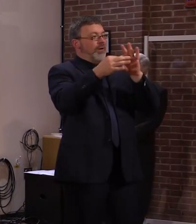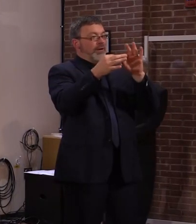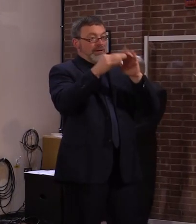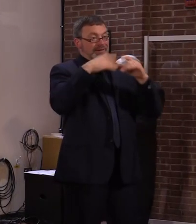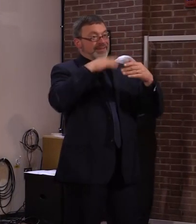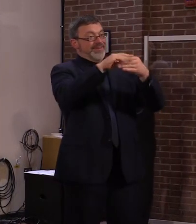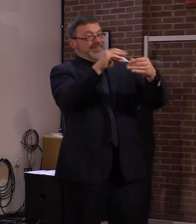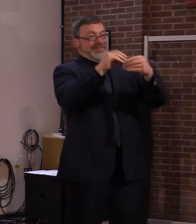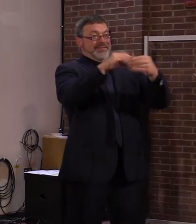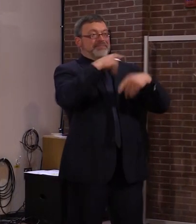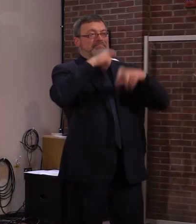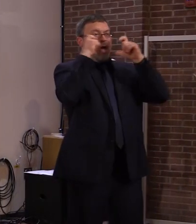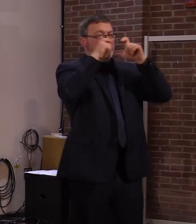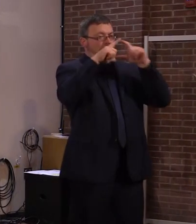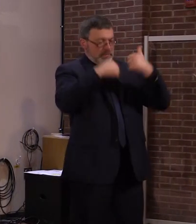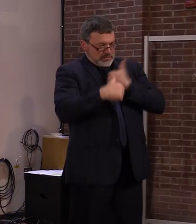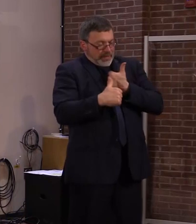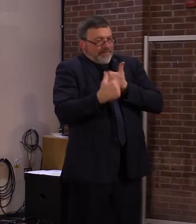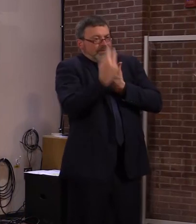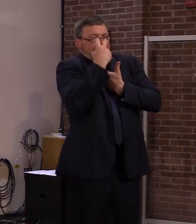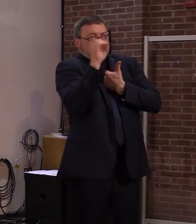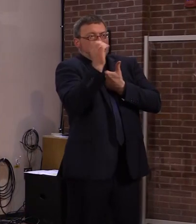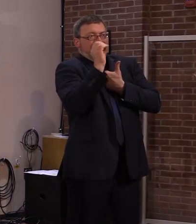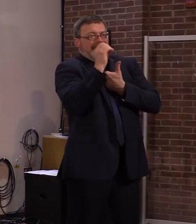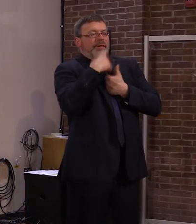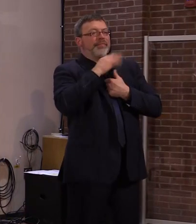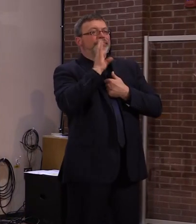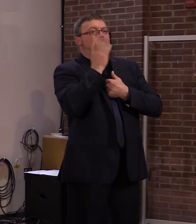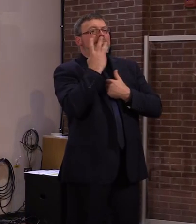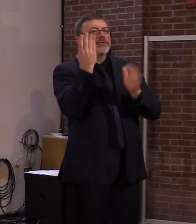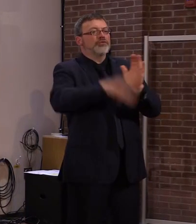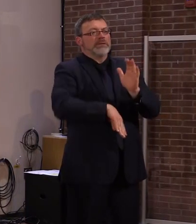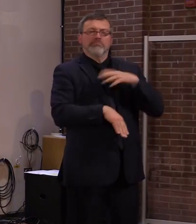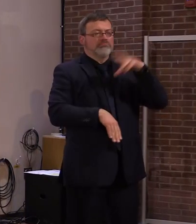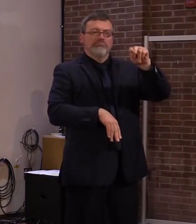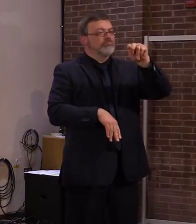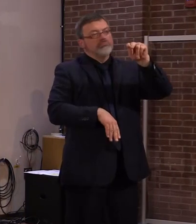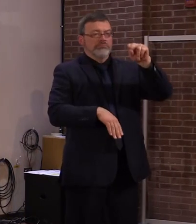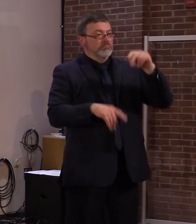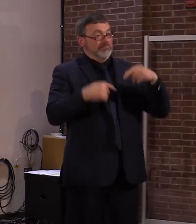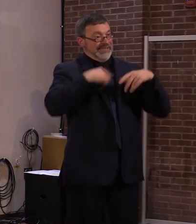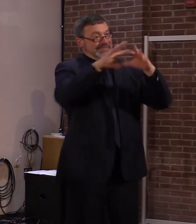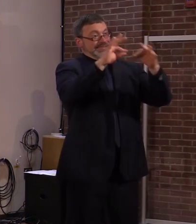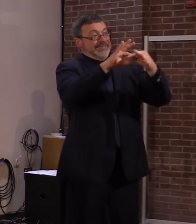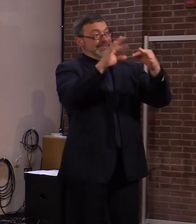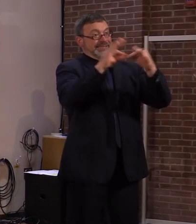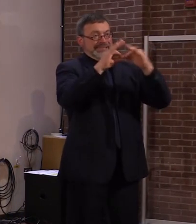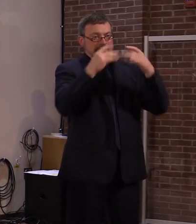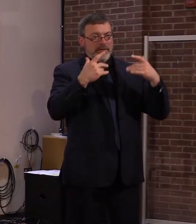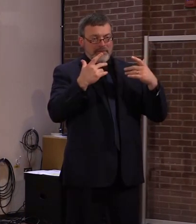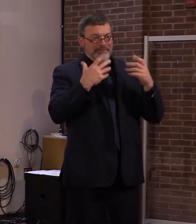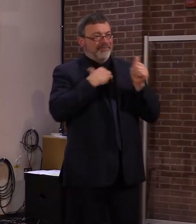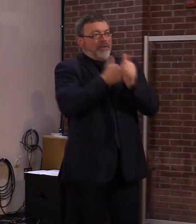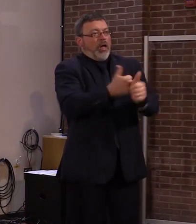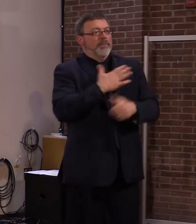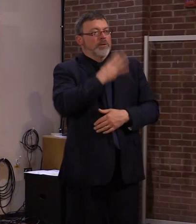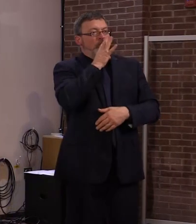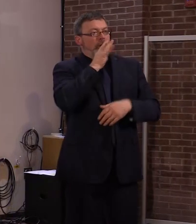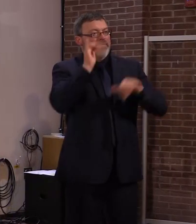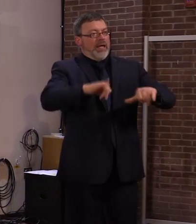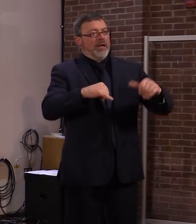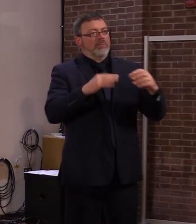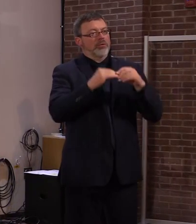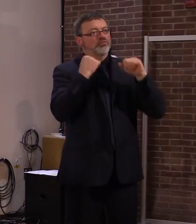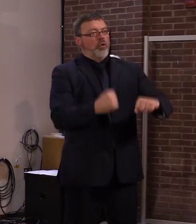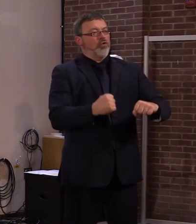symbolism as anything else. And I just thought it was a good idea that we start to show that it's okay during this time. We should be